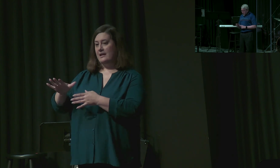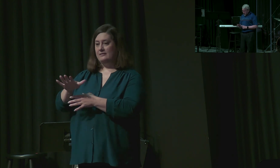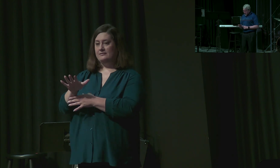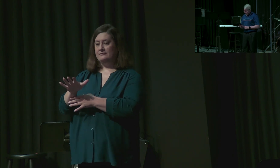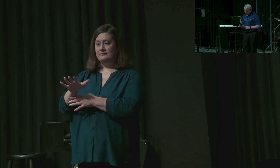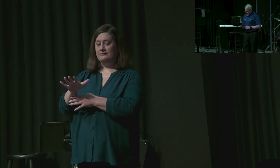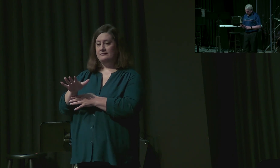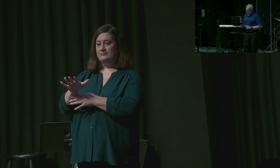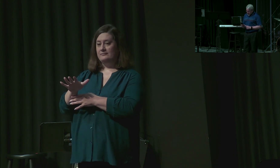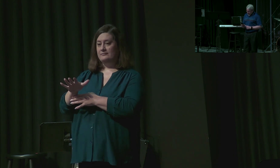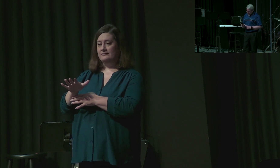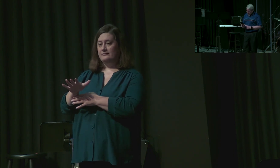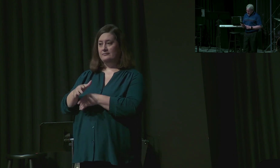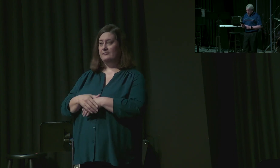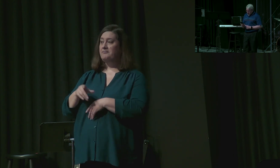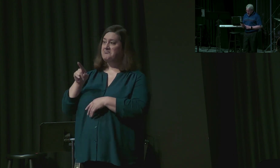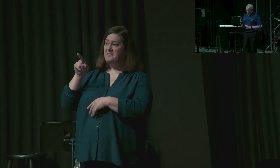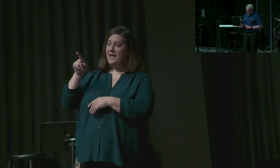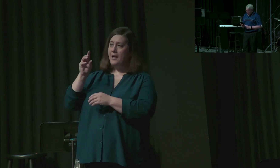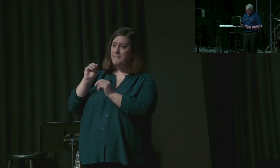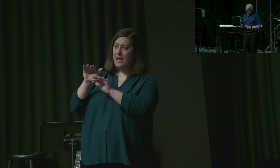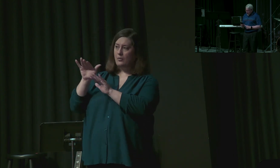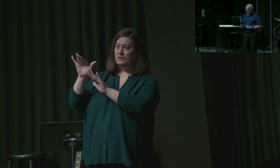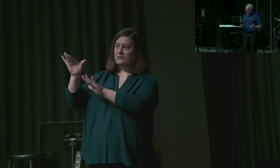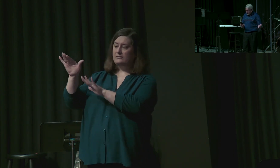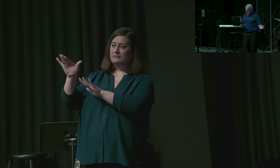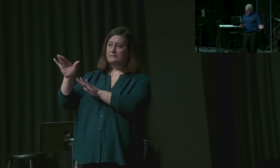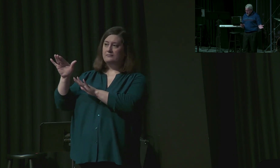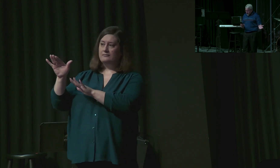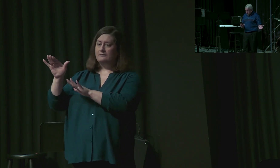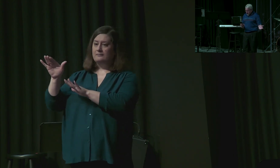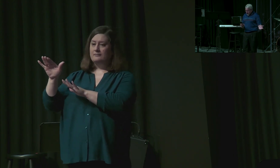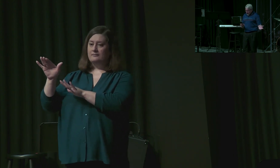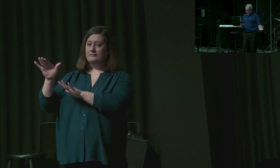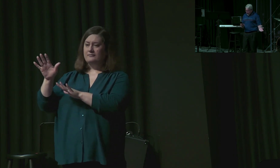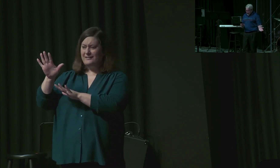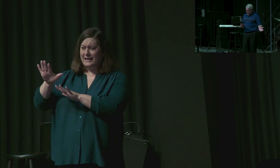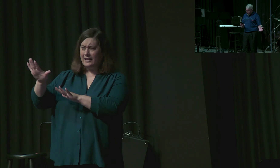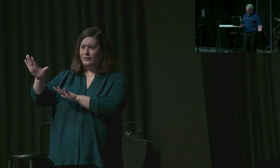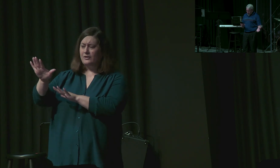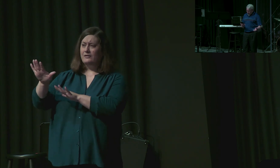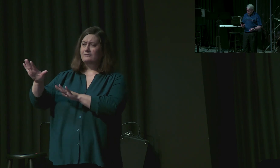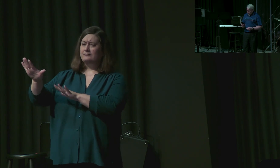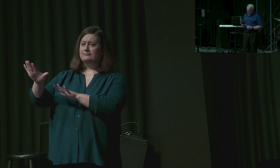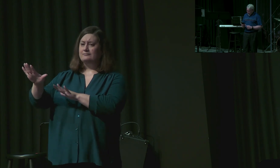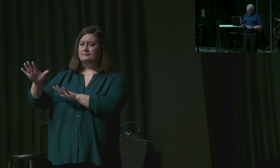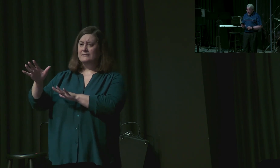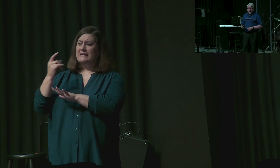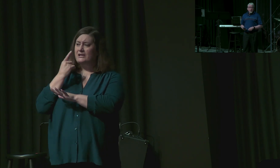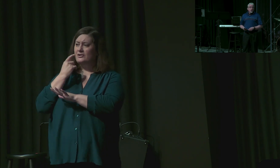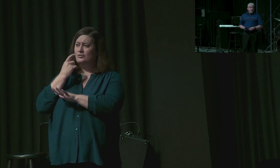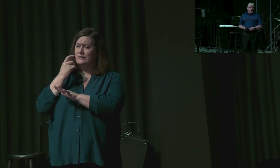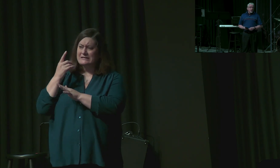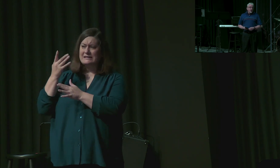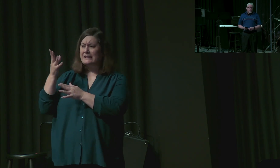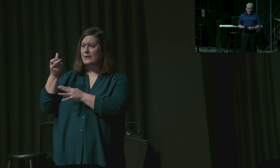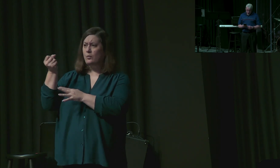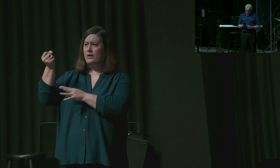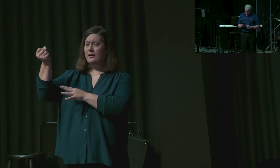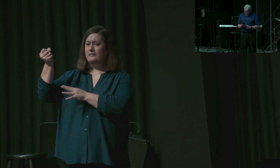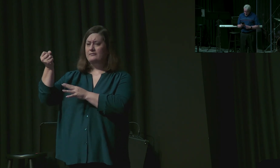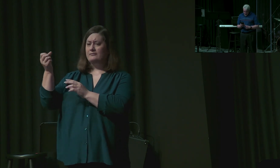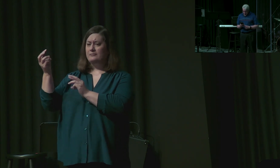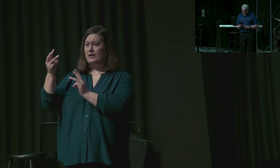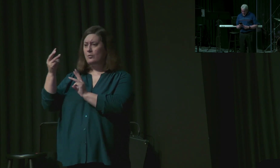to Joseph this mountain-sloped town and district which he has fought for and won by war. So Joseph,